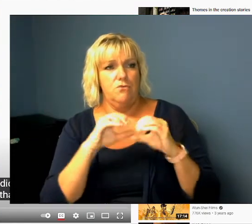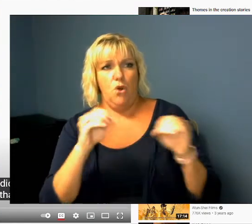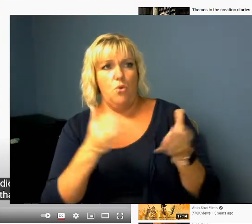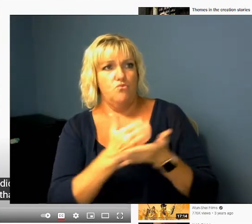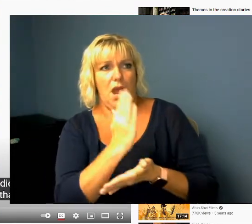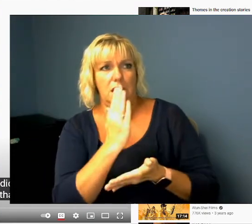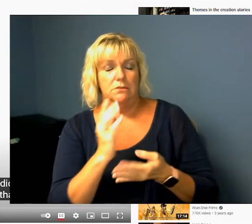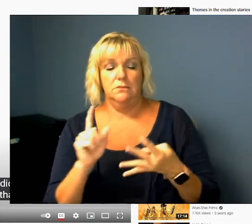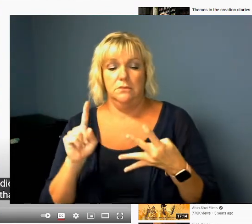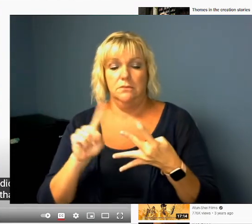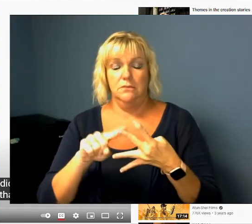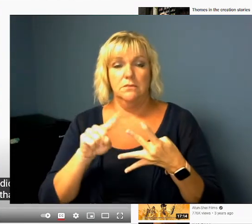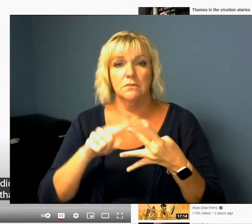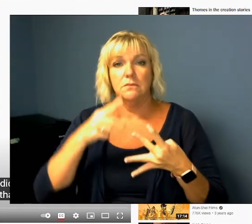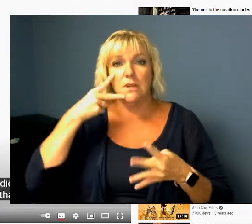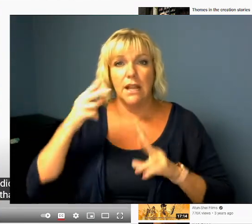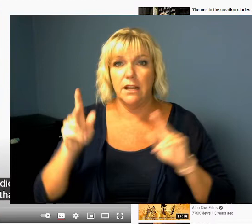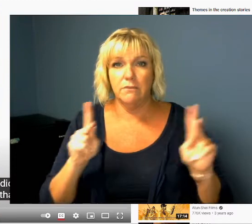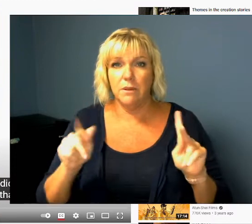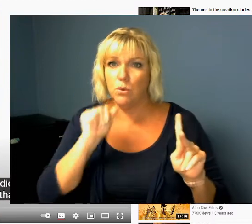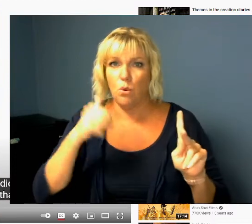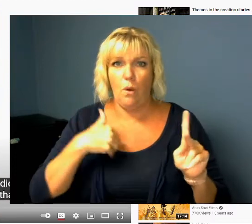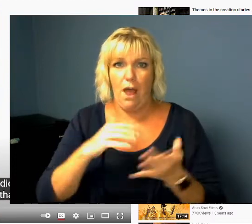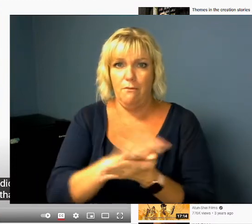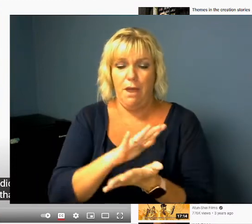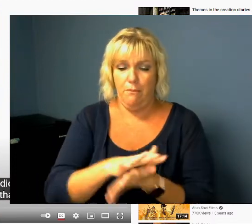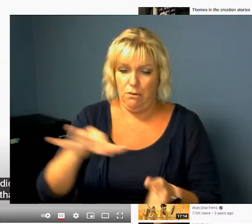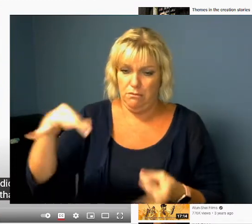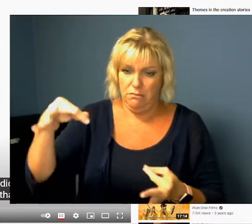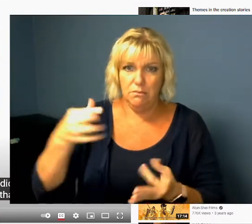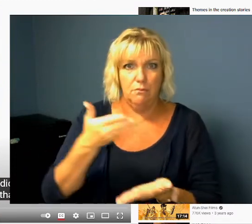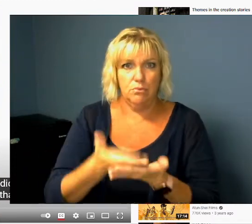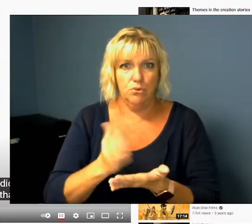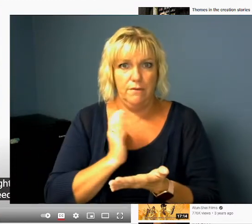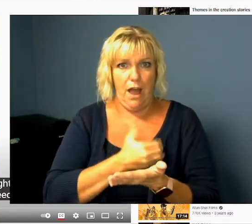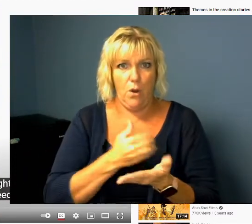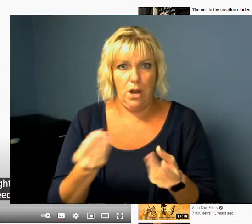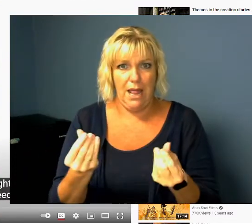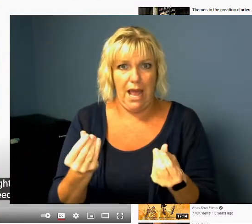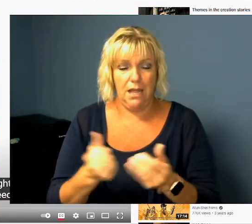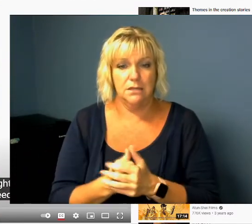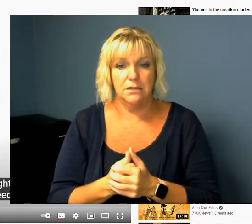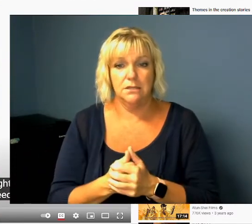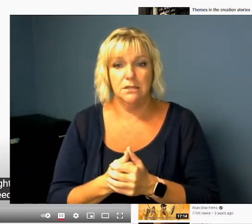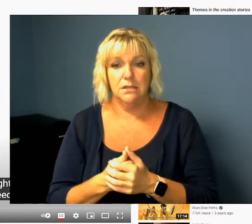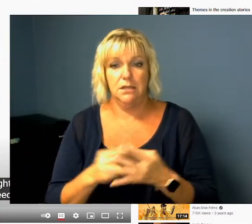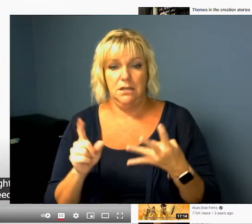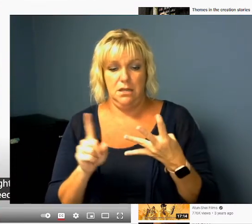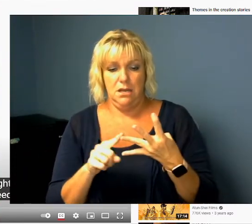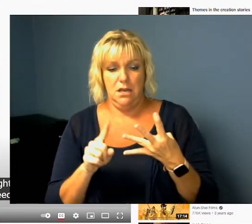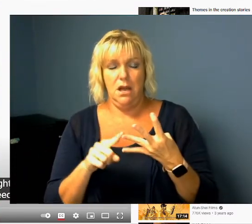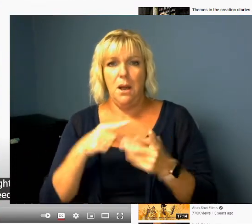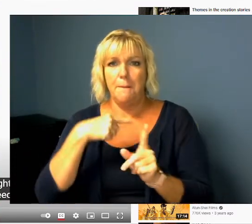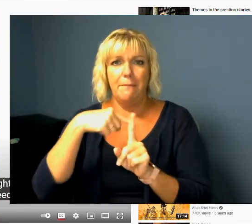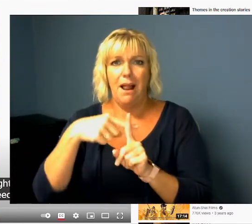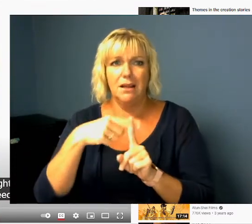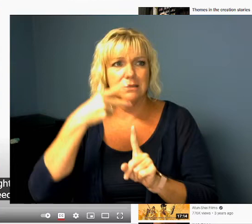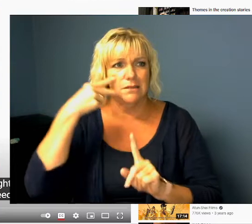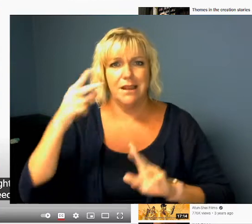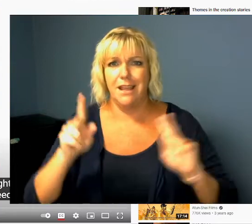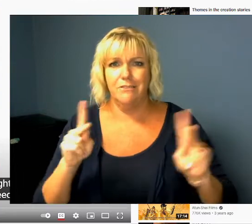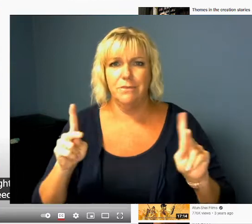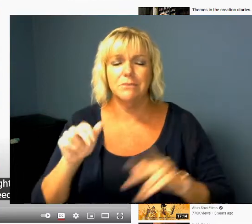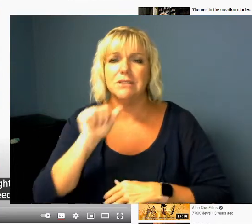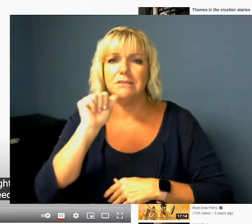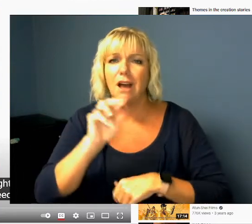have property, they don't have title to this. And he also says that they aren't really using it in the right way.